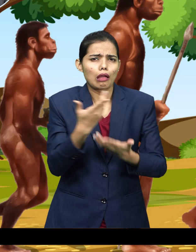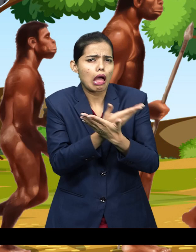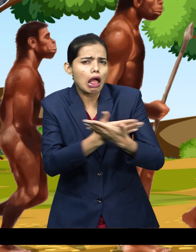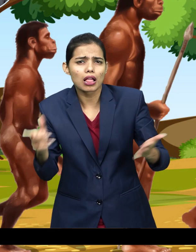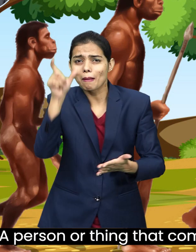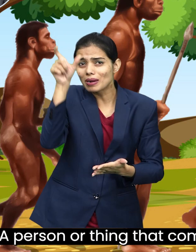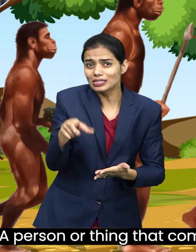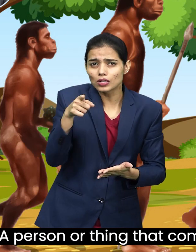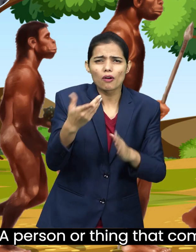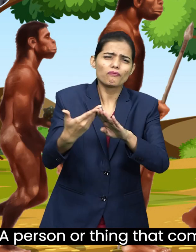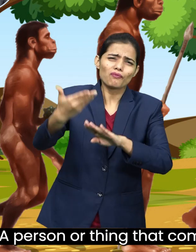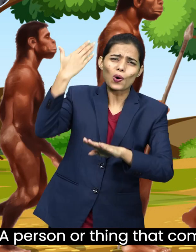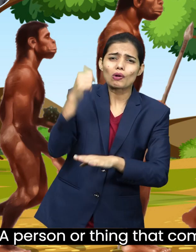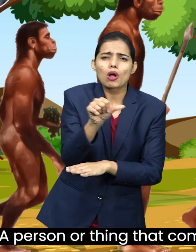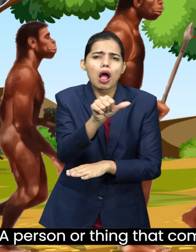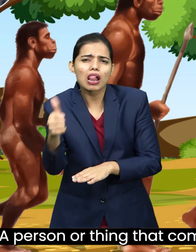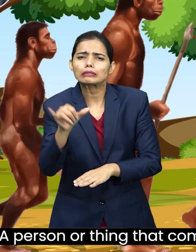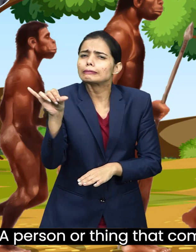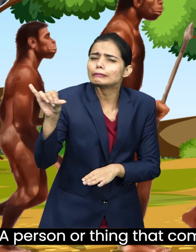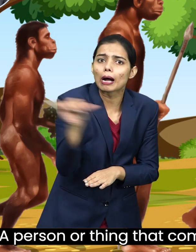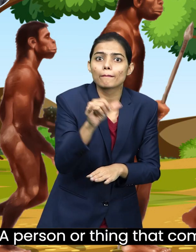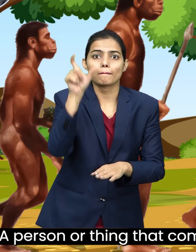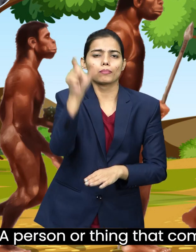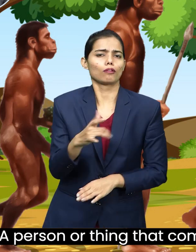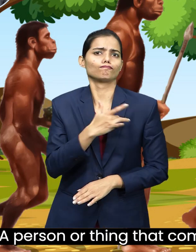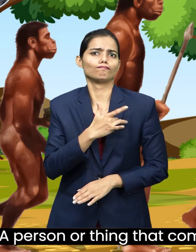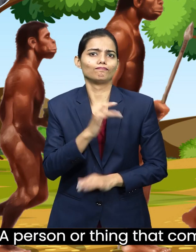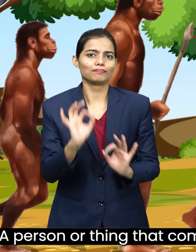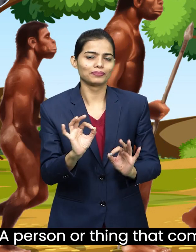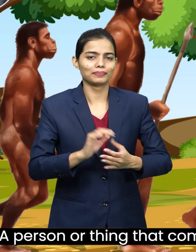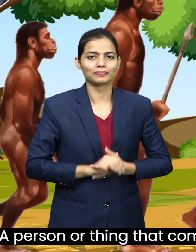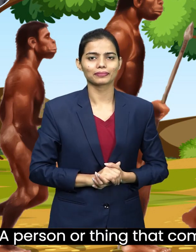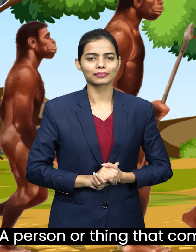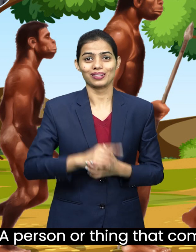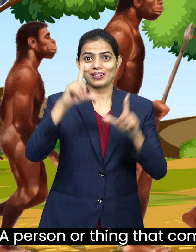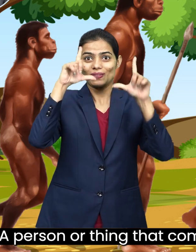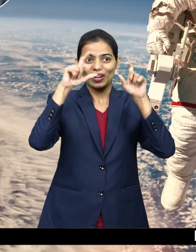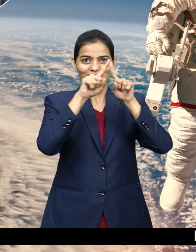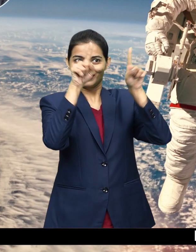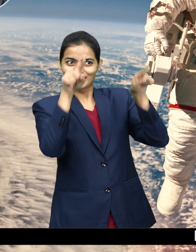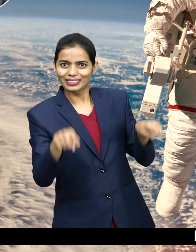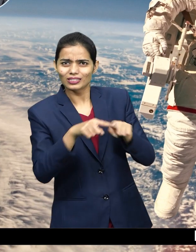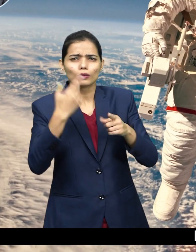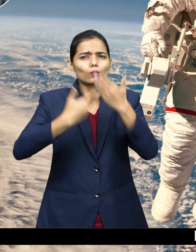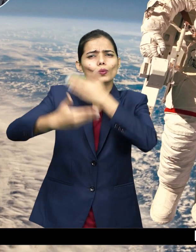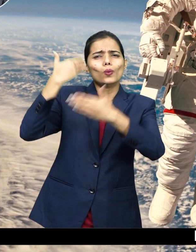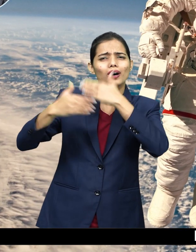Precursor. A person or thing that comes before another of the same kind.